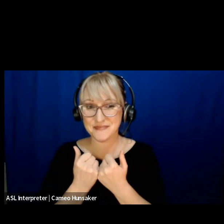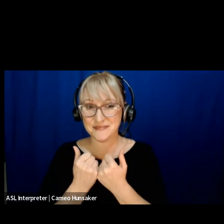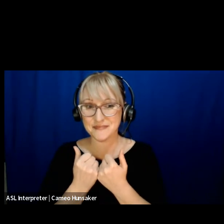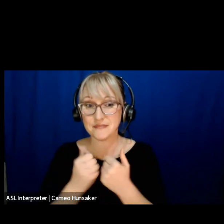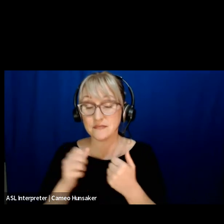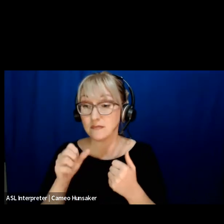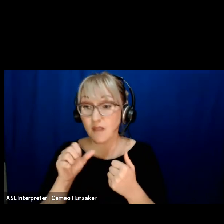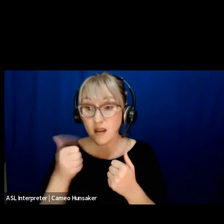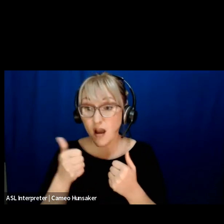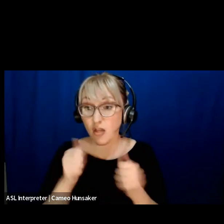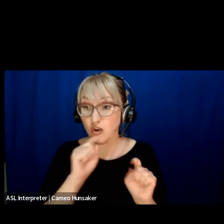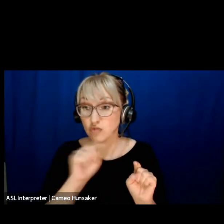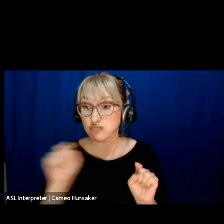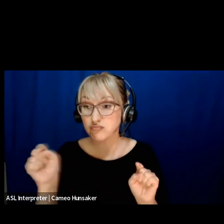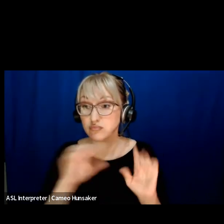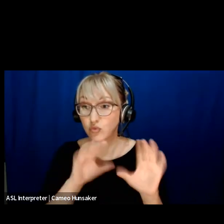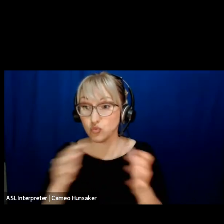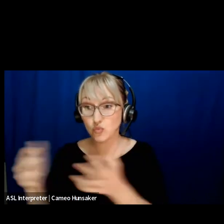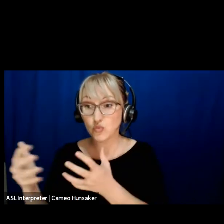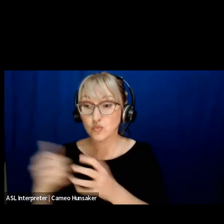other related groups.